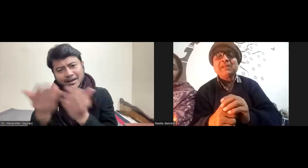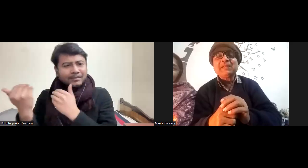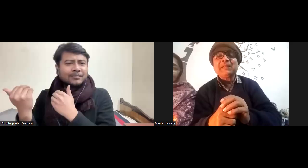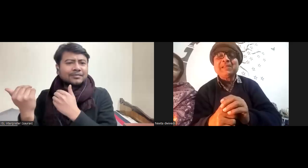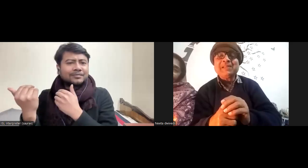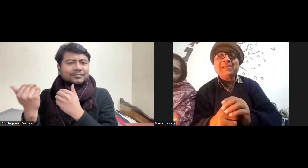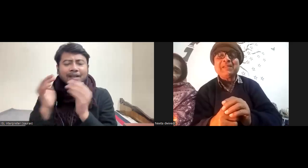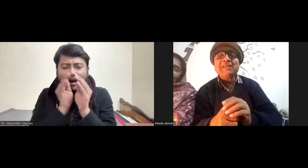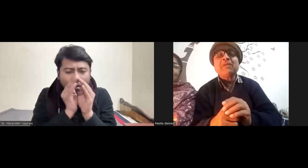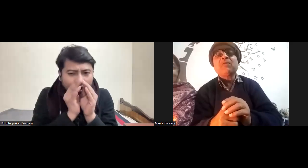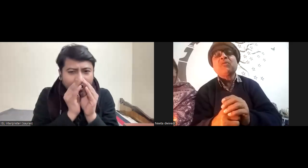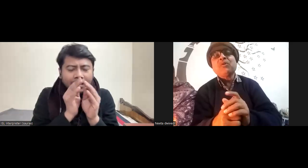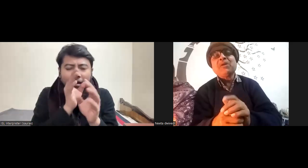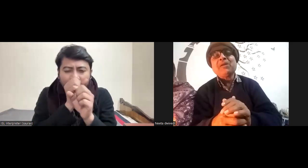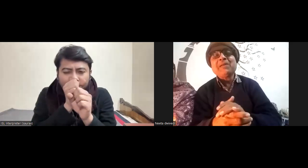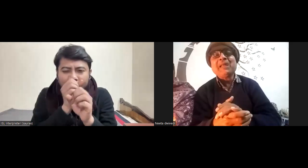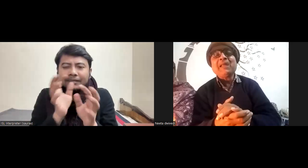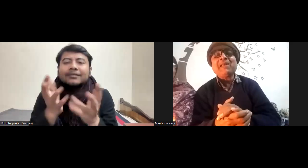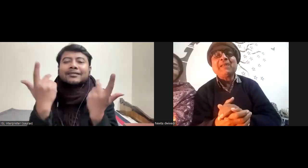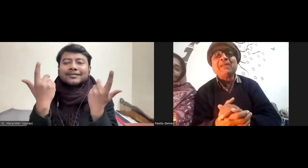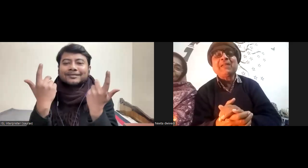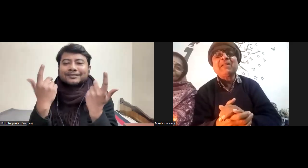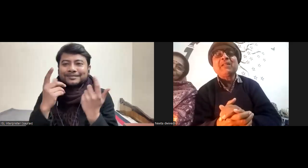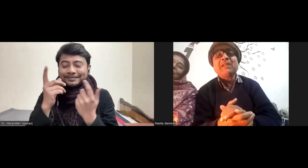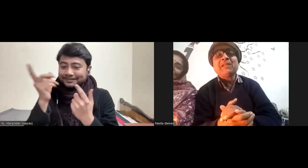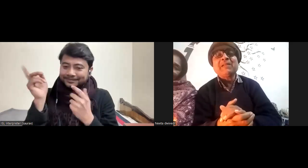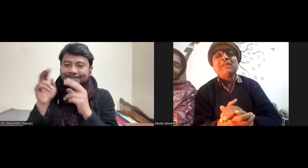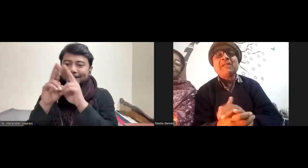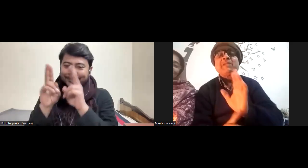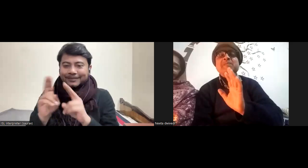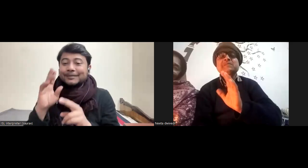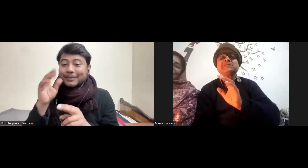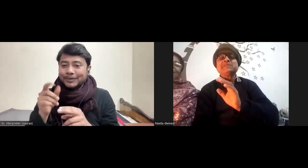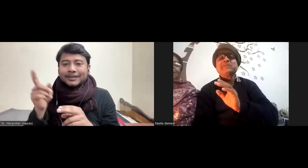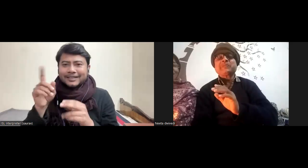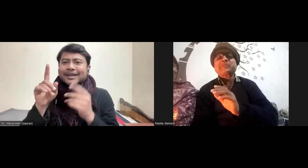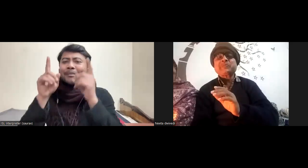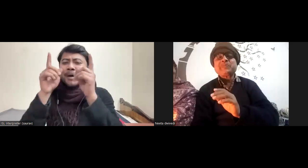why whisper in the air? What is the secret? Why God's name should be secret?